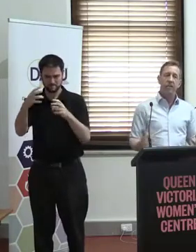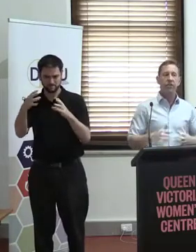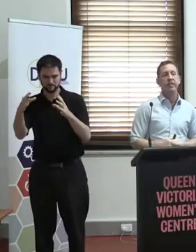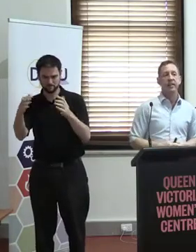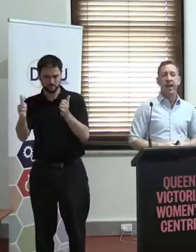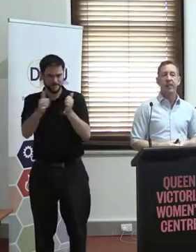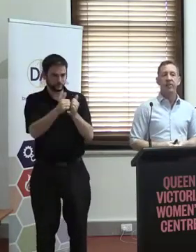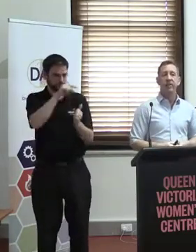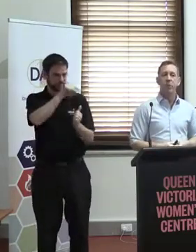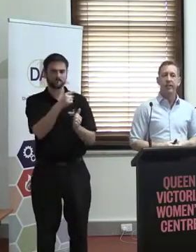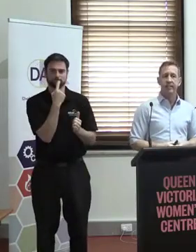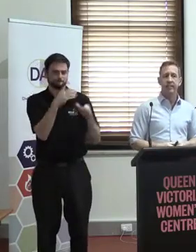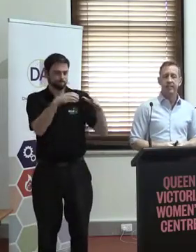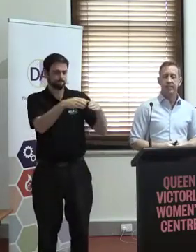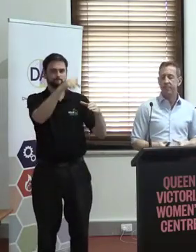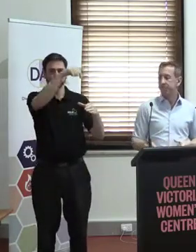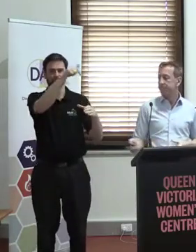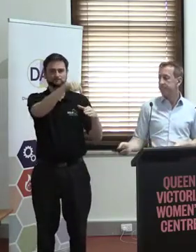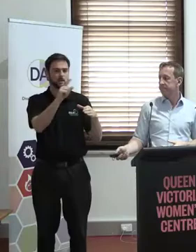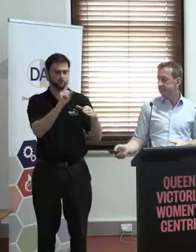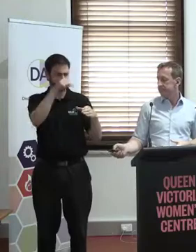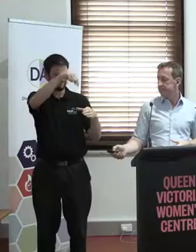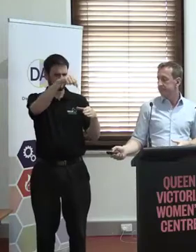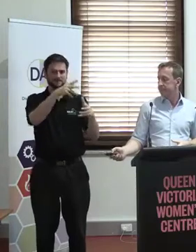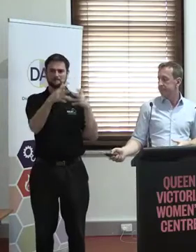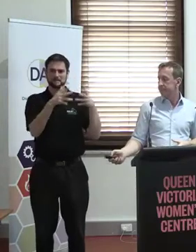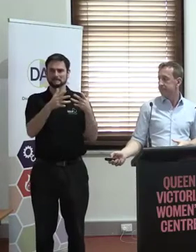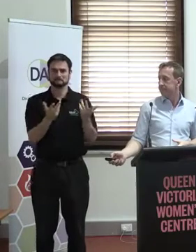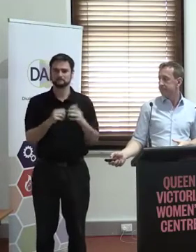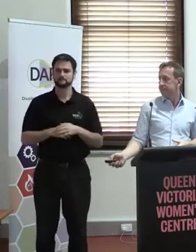what is included in a category and what isn't.